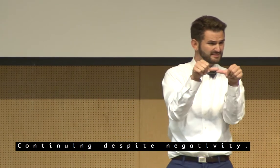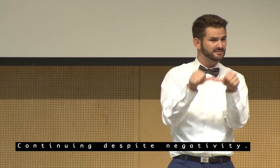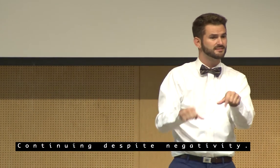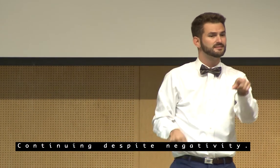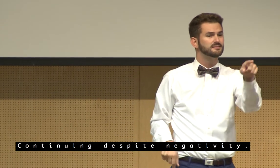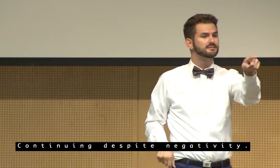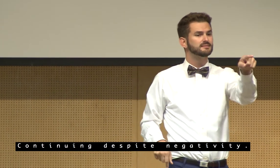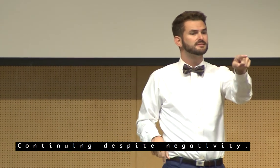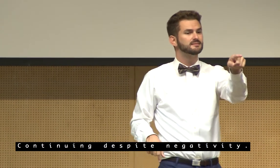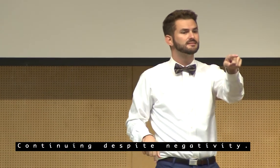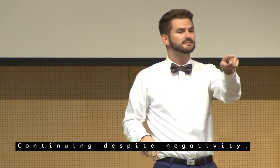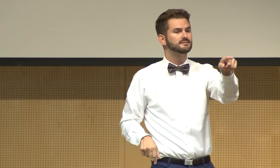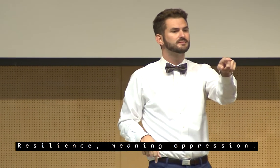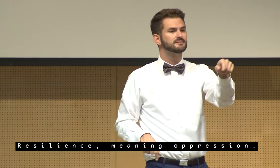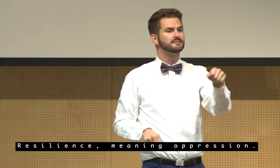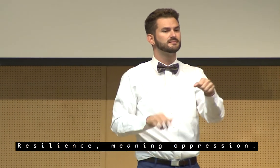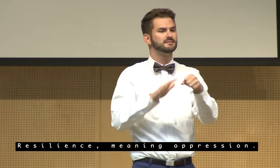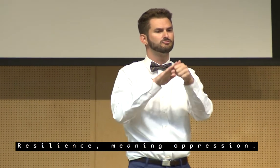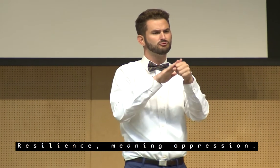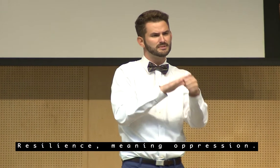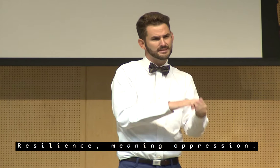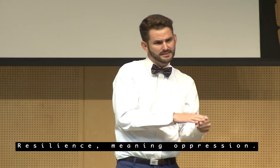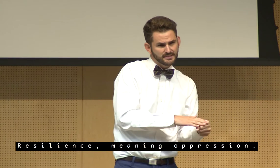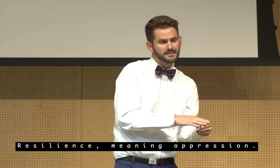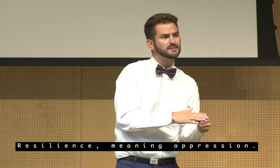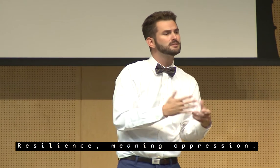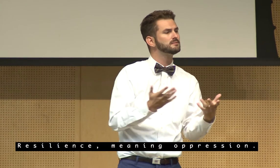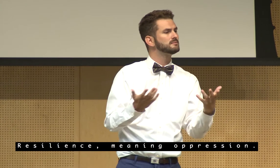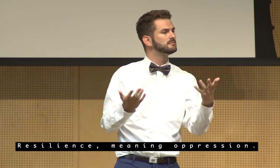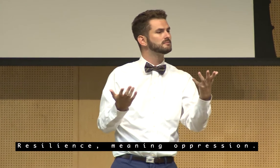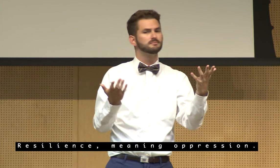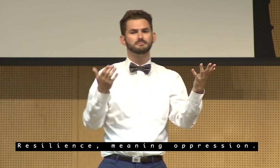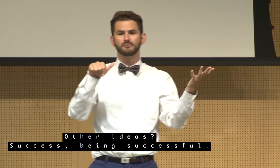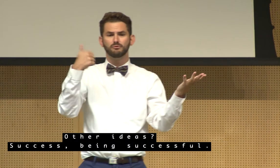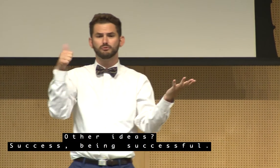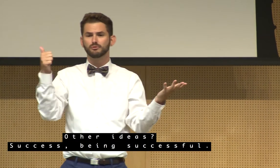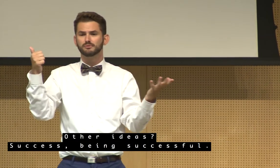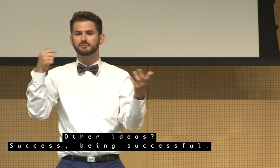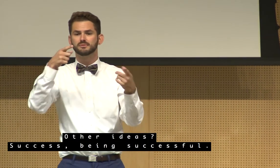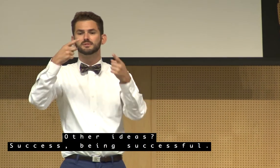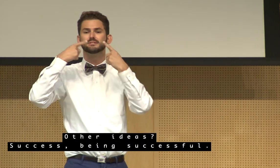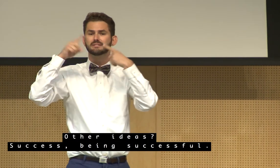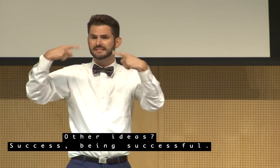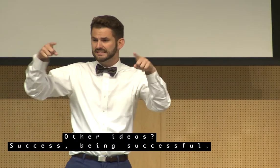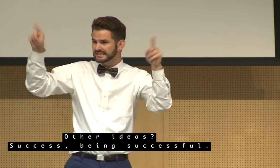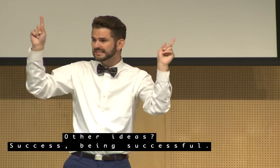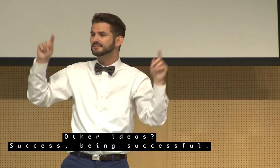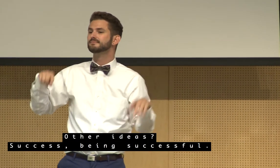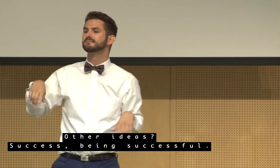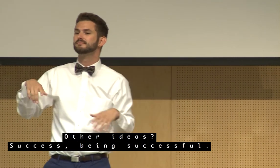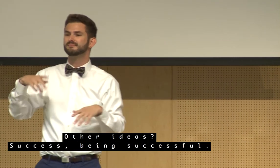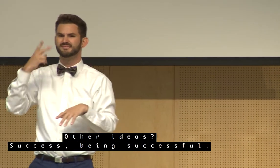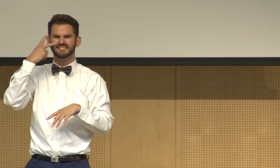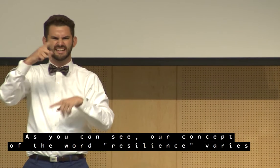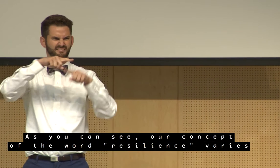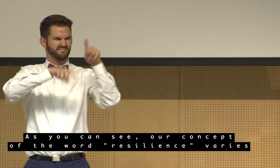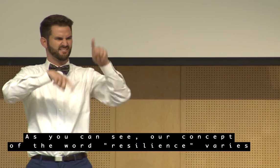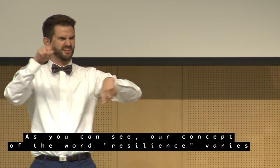despite negativity. Resilience meaning oppression, other ideas, success, being successful. As you can see,